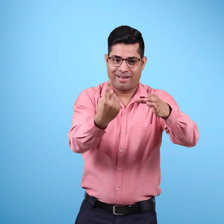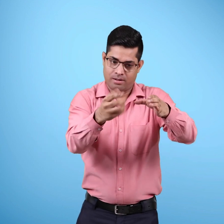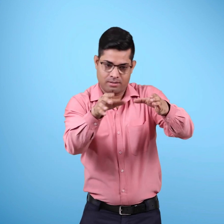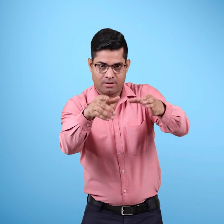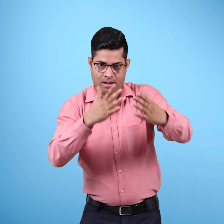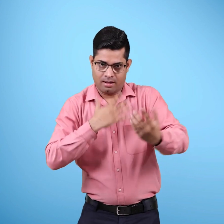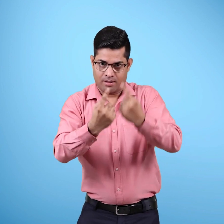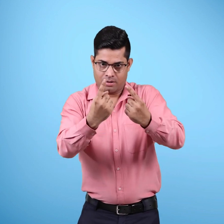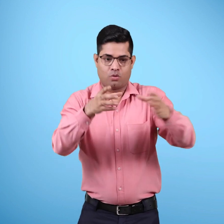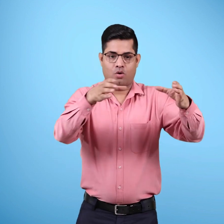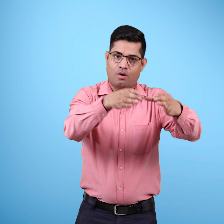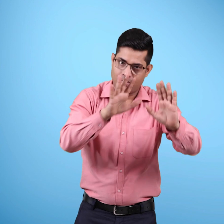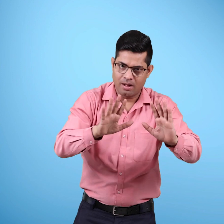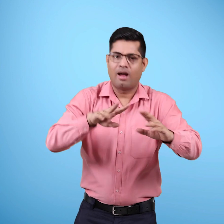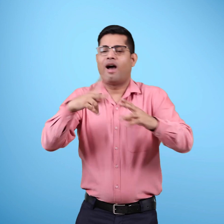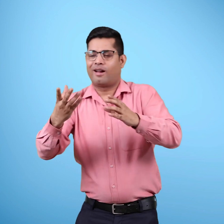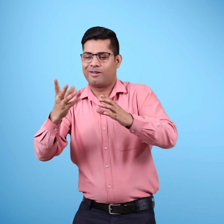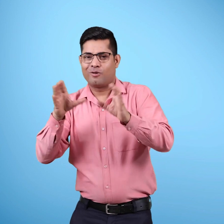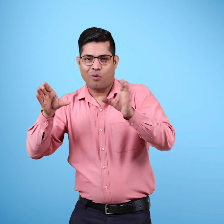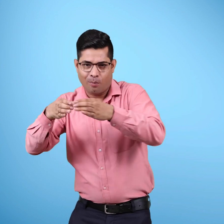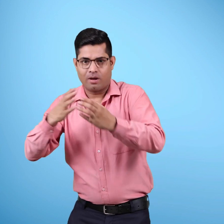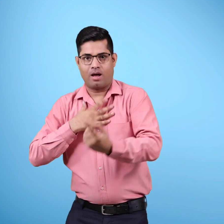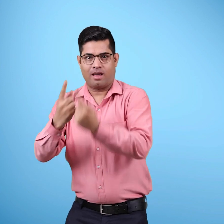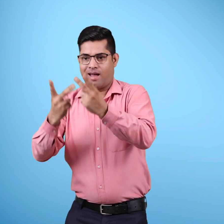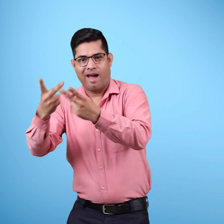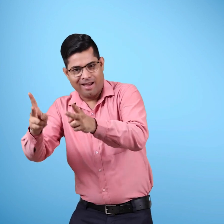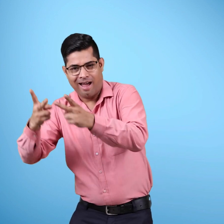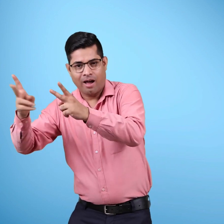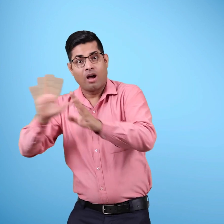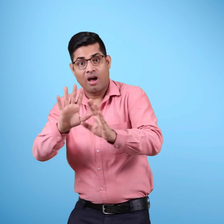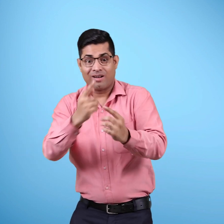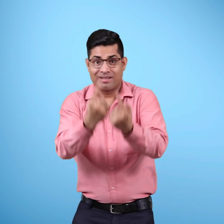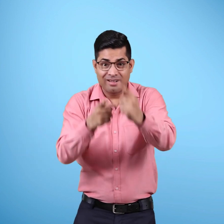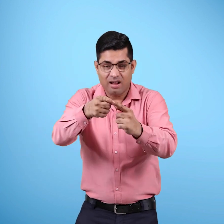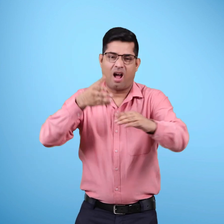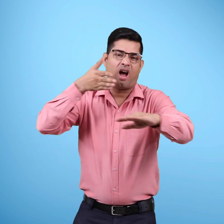so that a minimum number of plants are harmed or damaged.